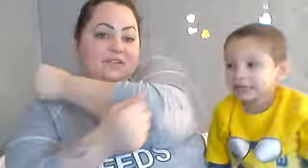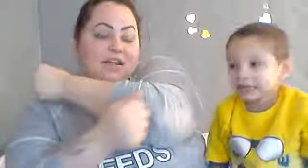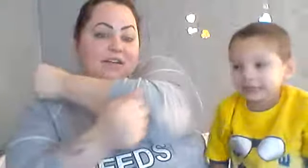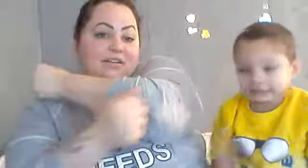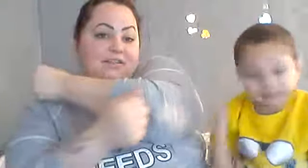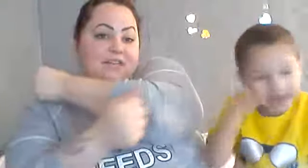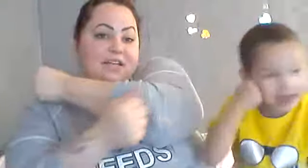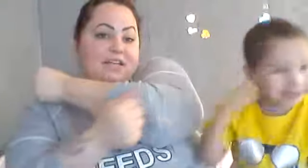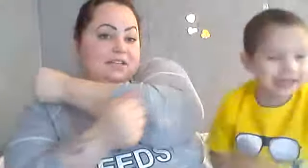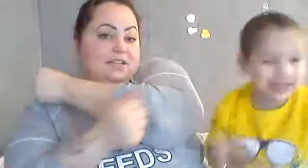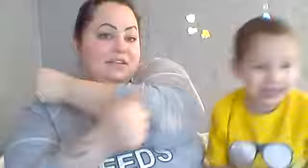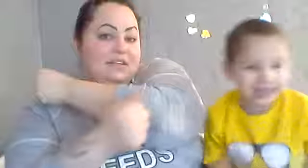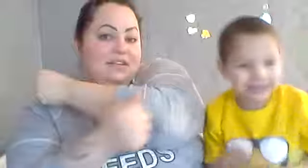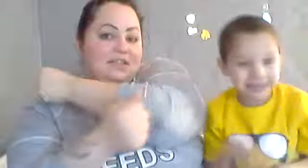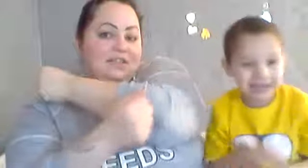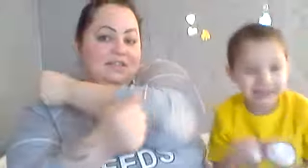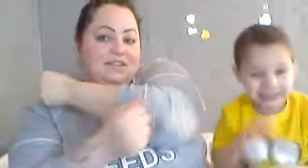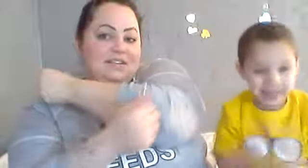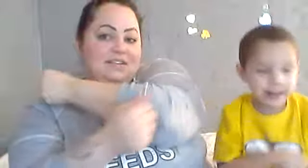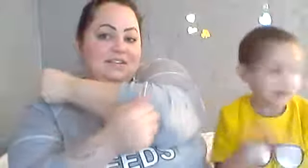cracker. Cracker.